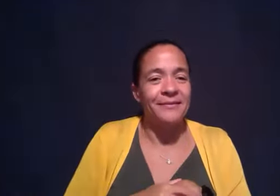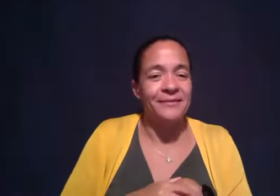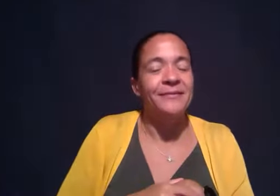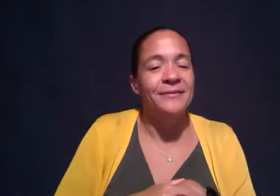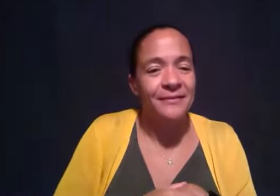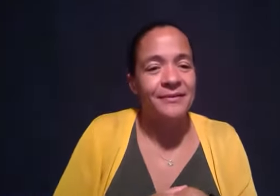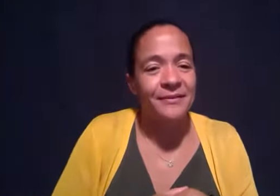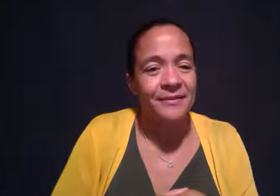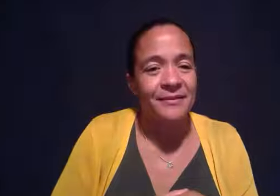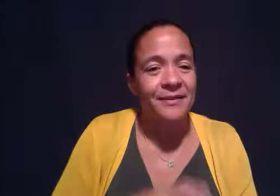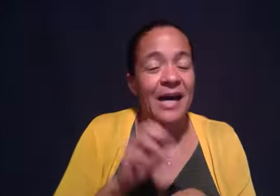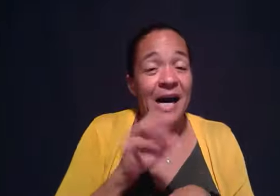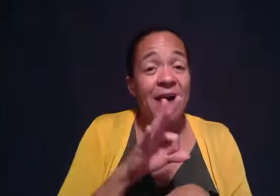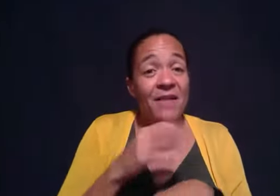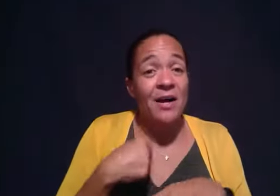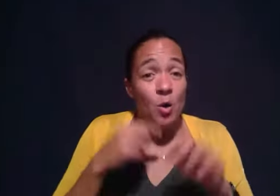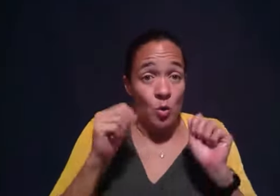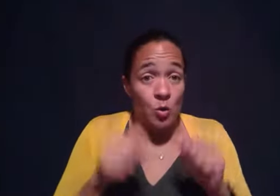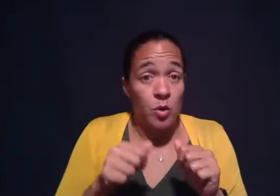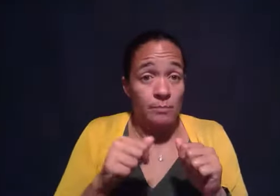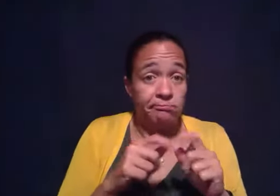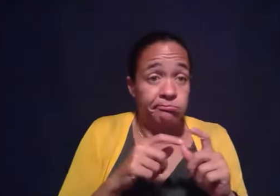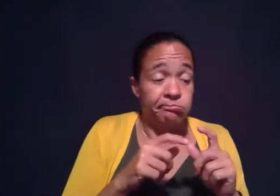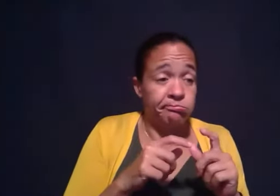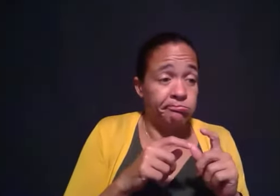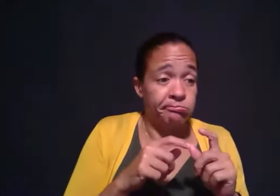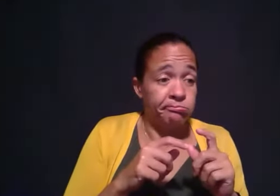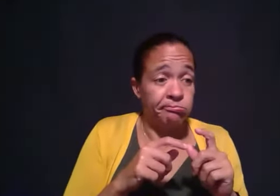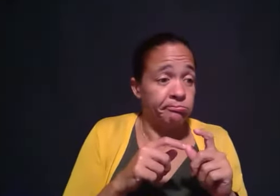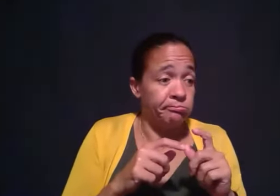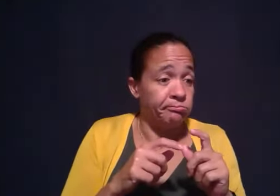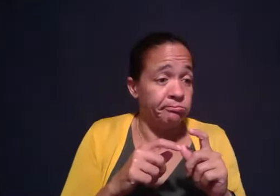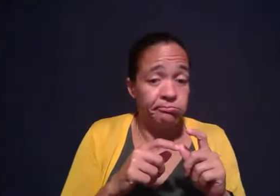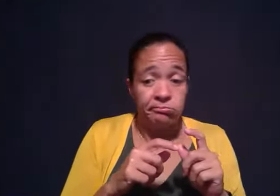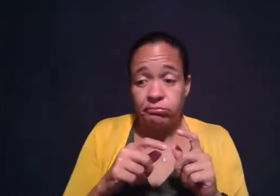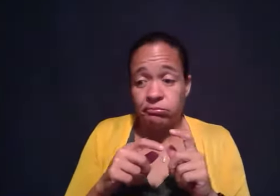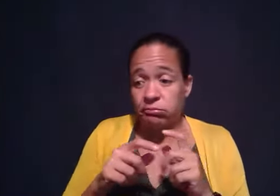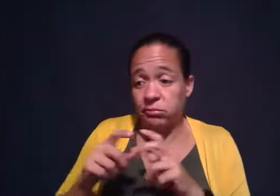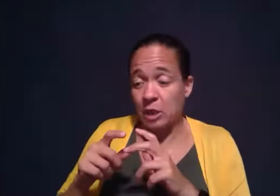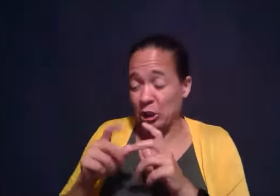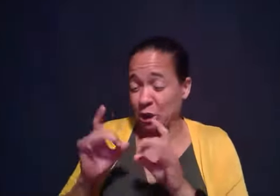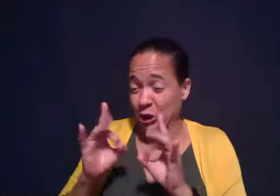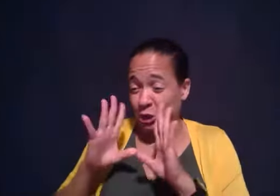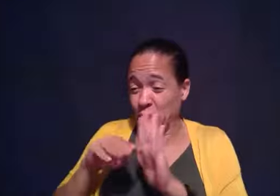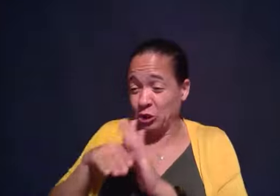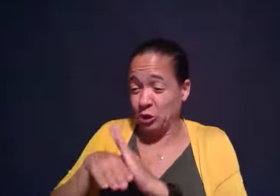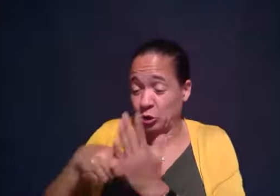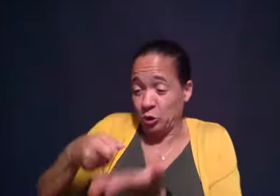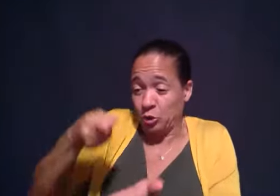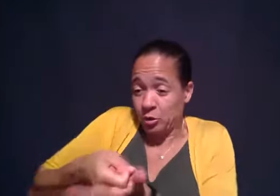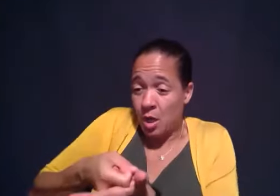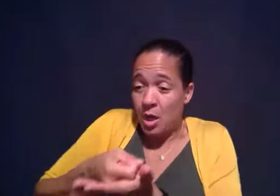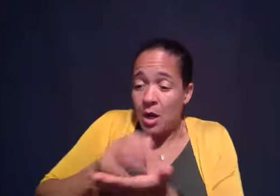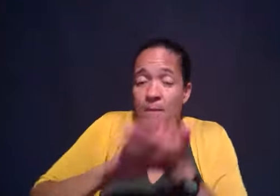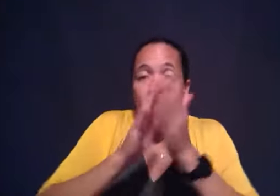this. Something huge has happened. And I didn't know that God was showing up through your kindness. I'm